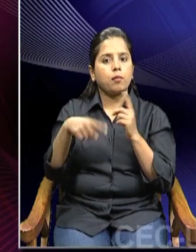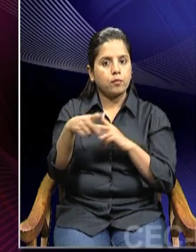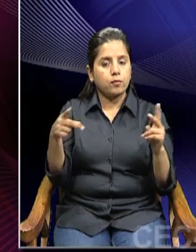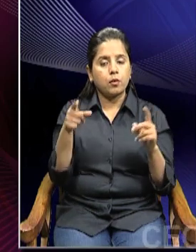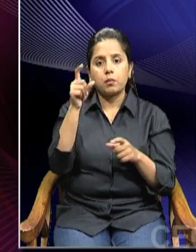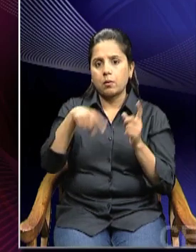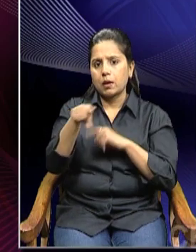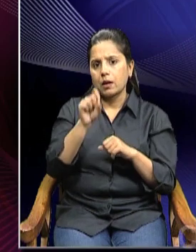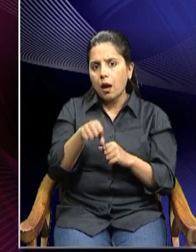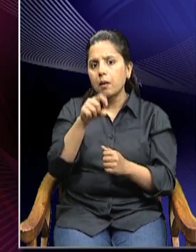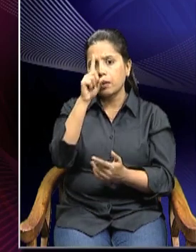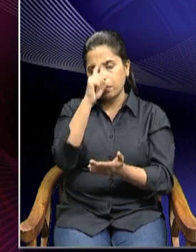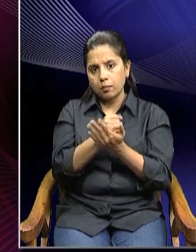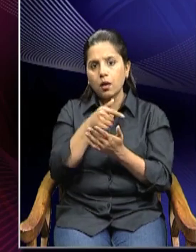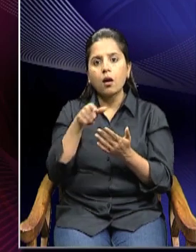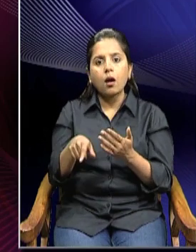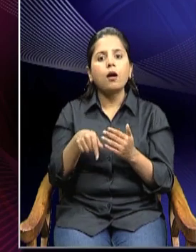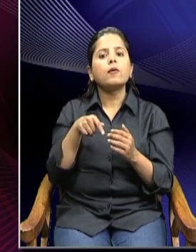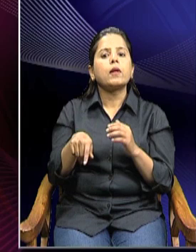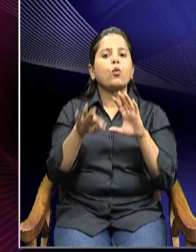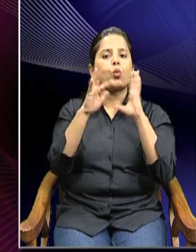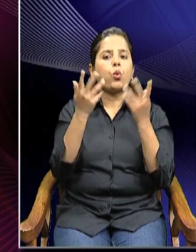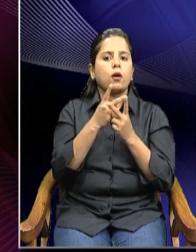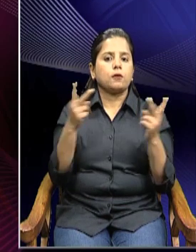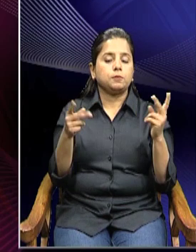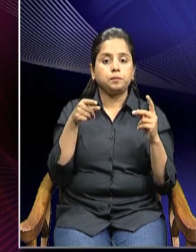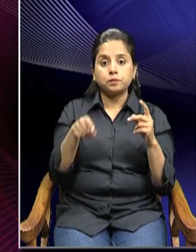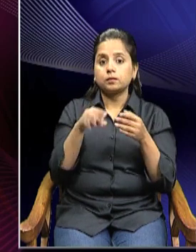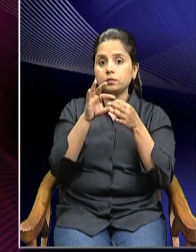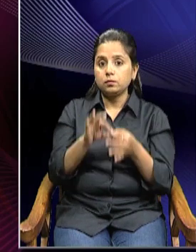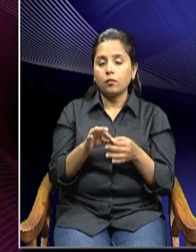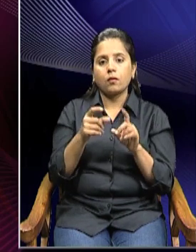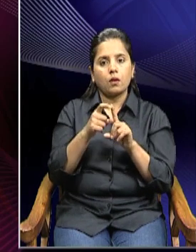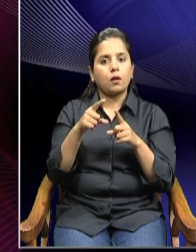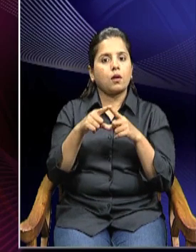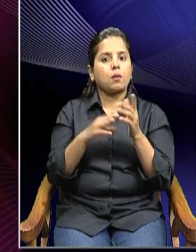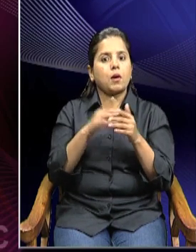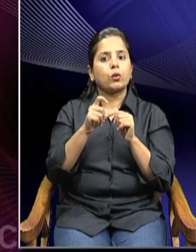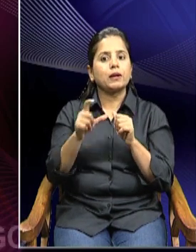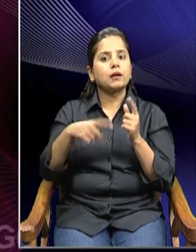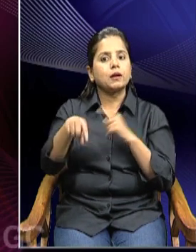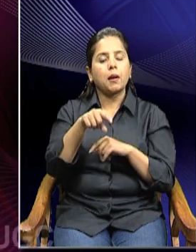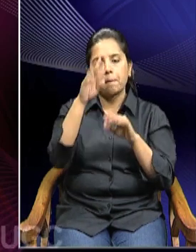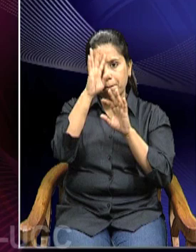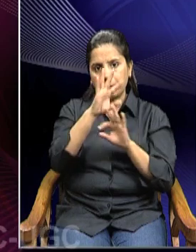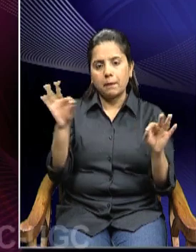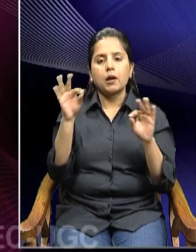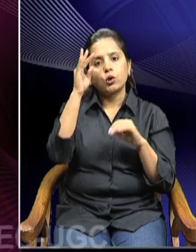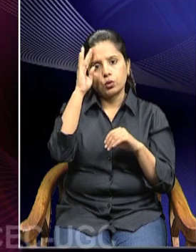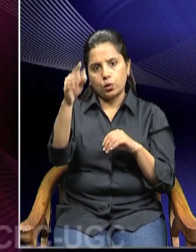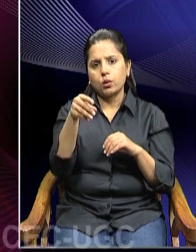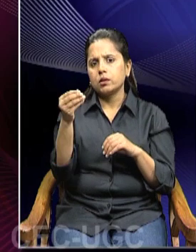could establish perpetual peace in the world. So this was democratic peace theory. There are